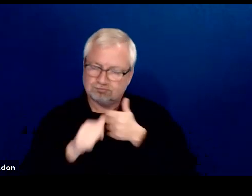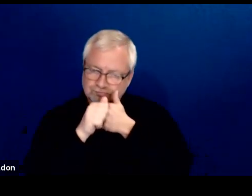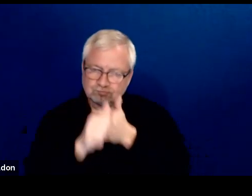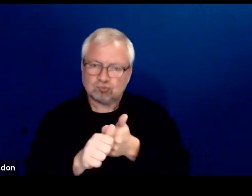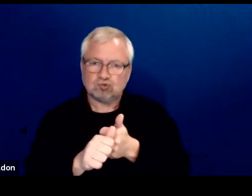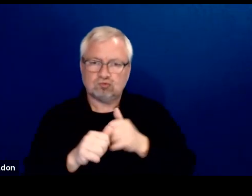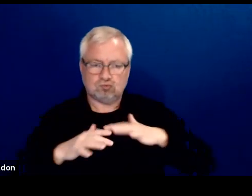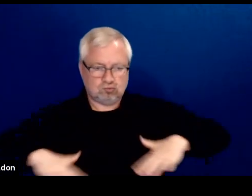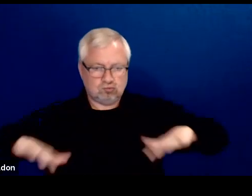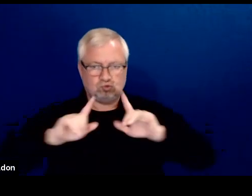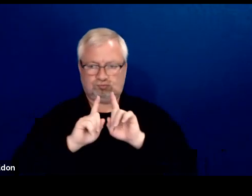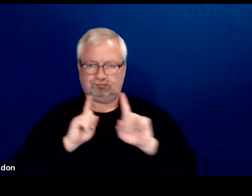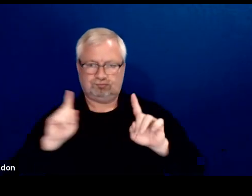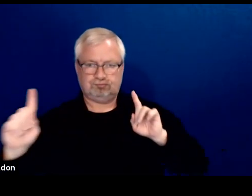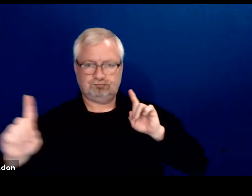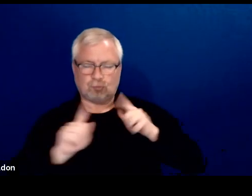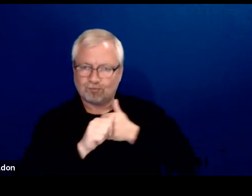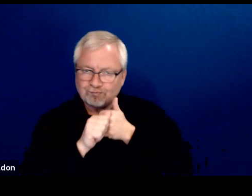Kelly.